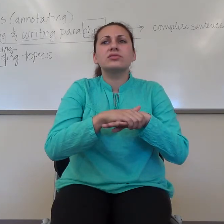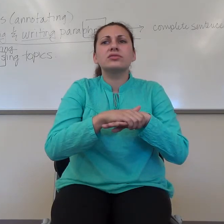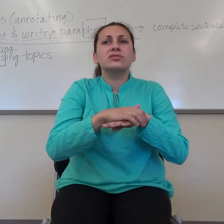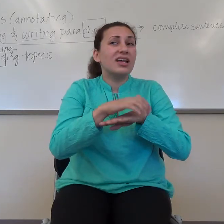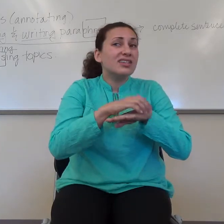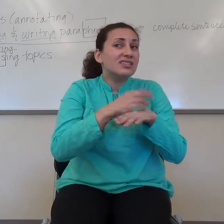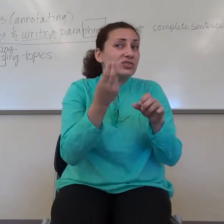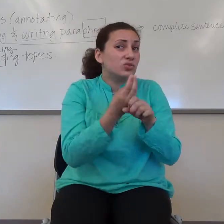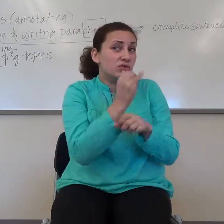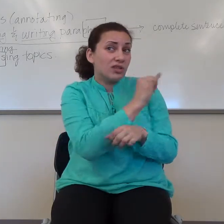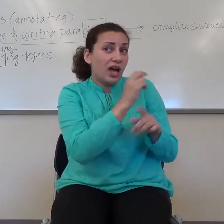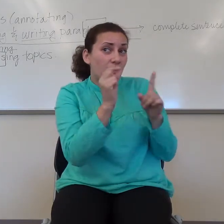America? All